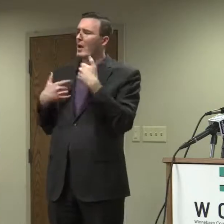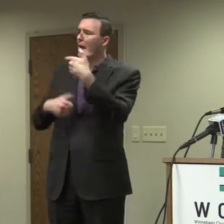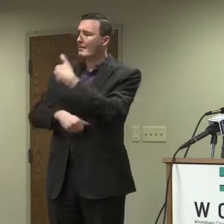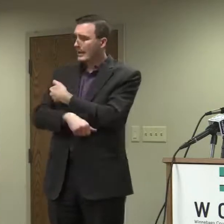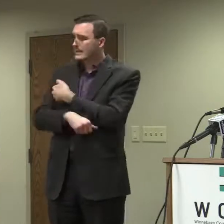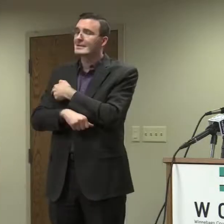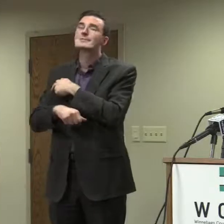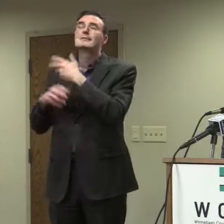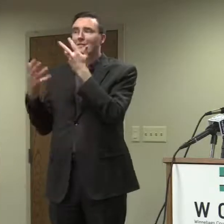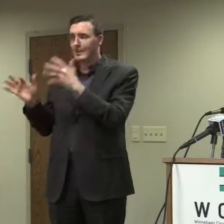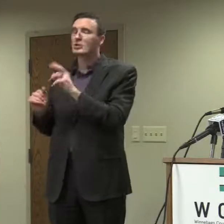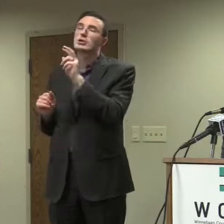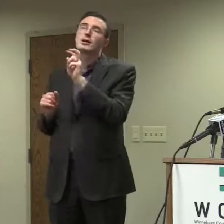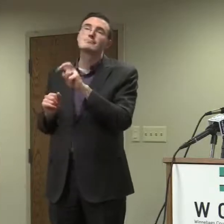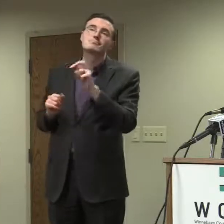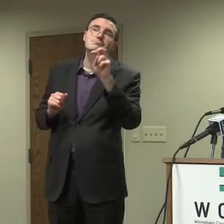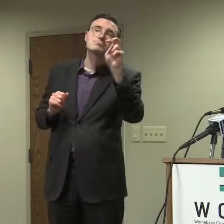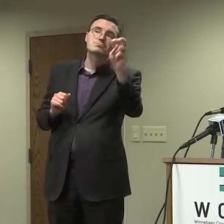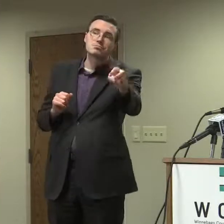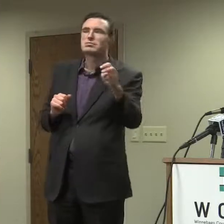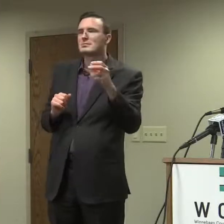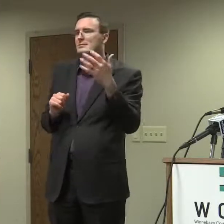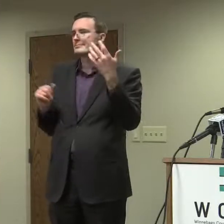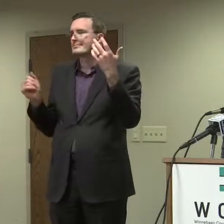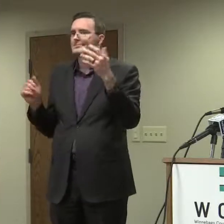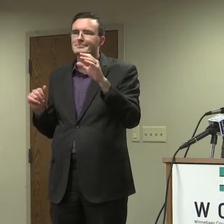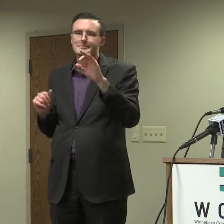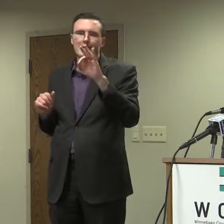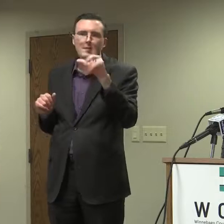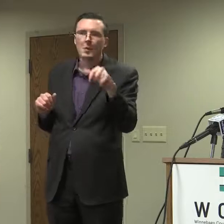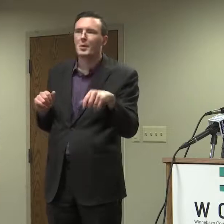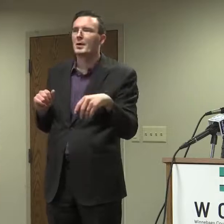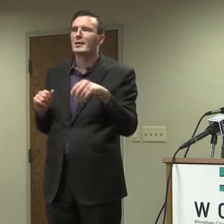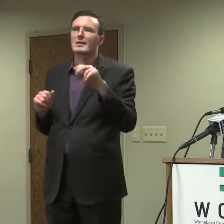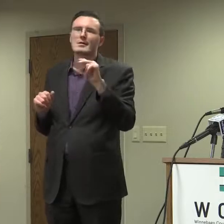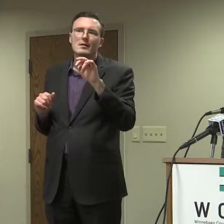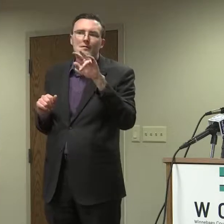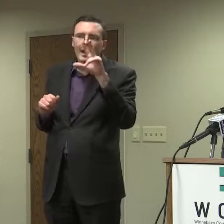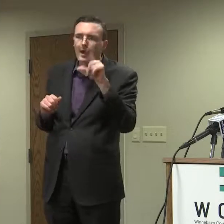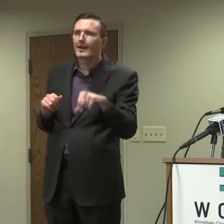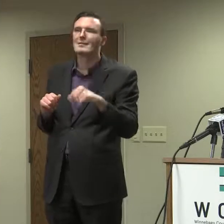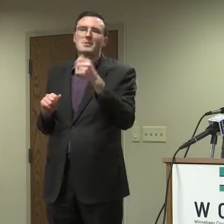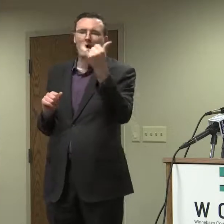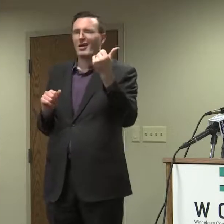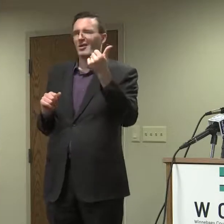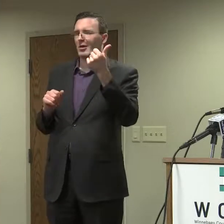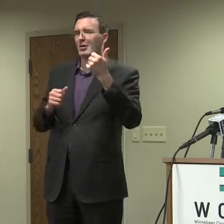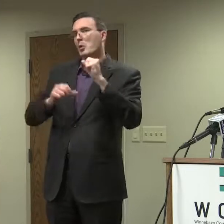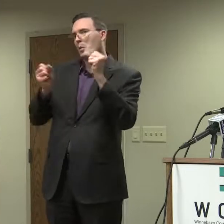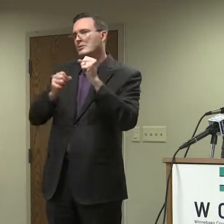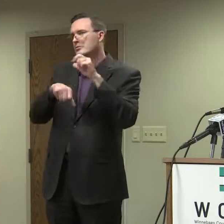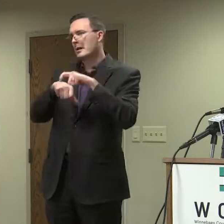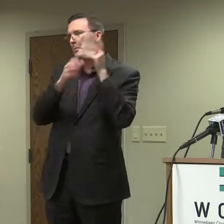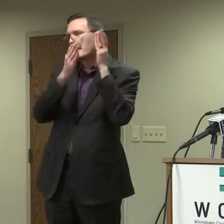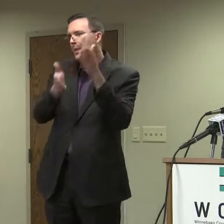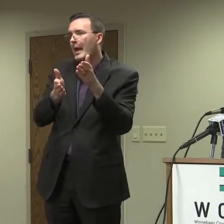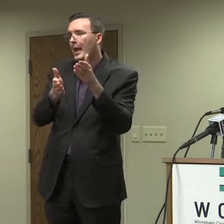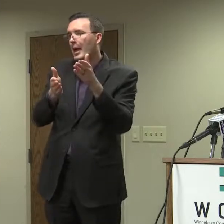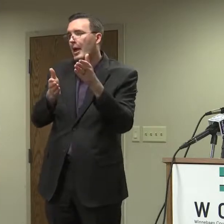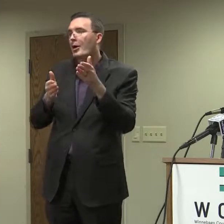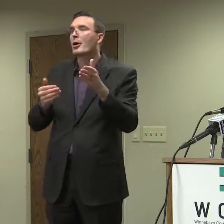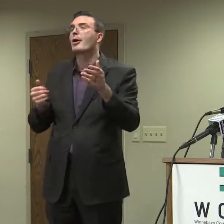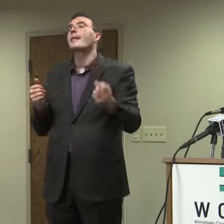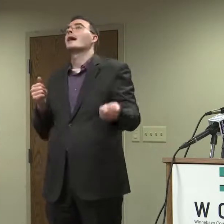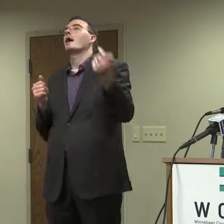their second dose if they're a snowbird and they're traveling to Florida or Nevada or someplace else. And again, I come back to, this